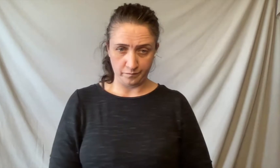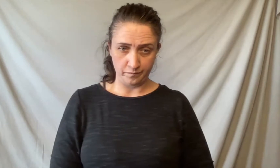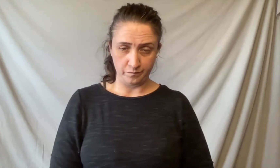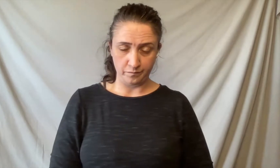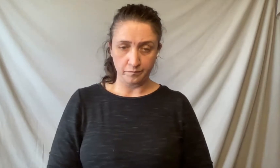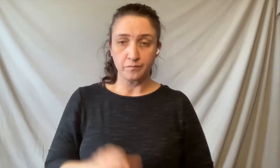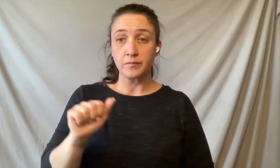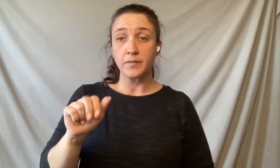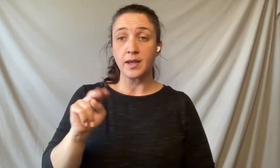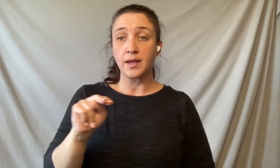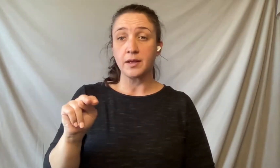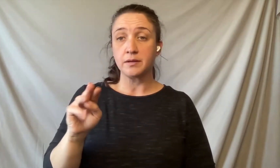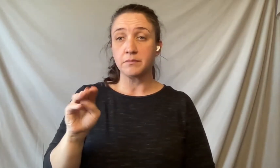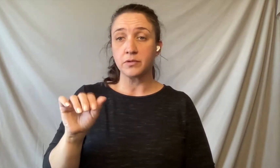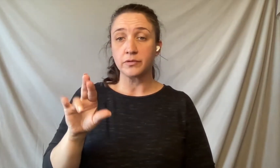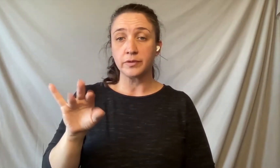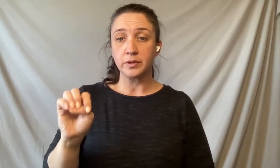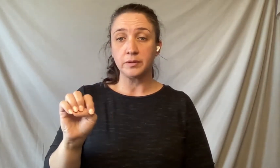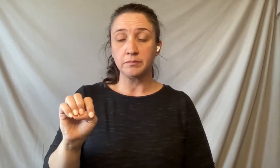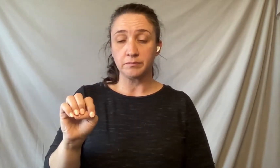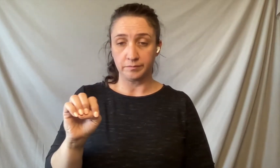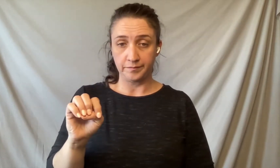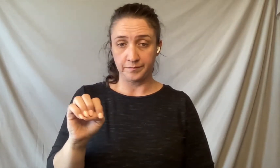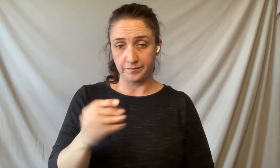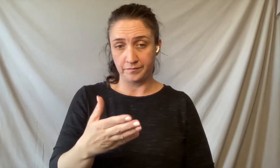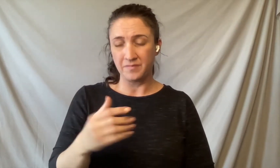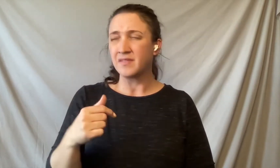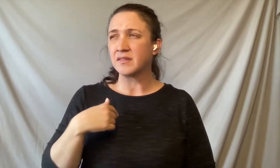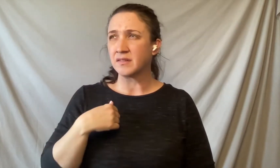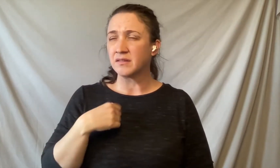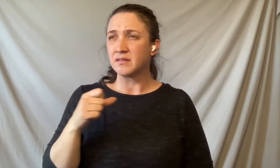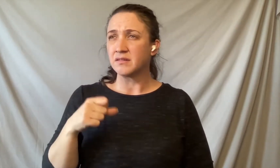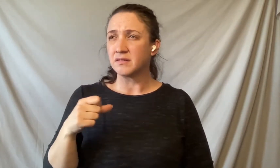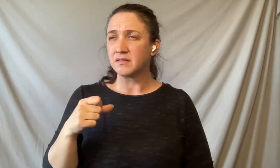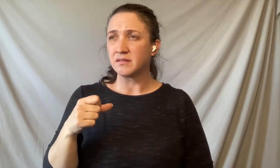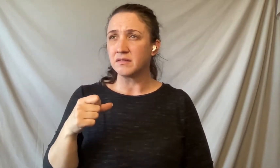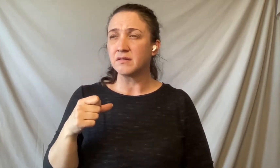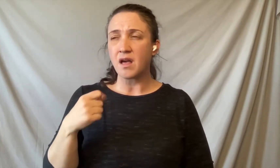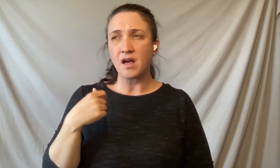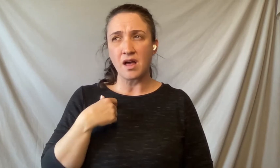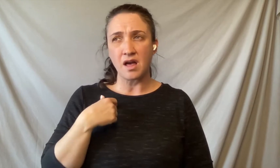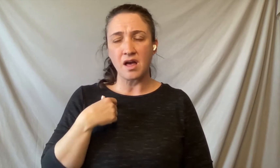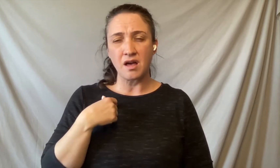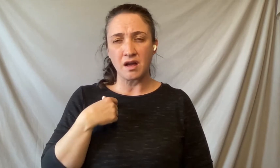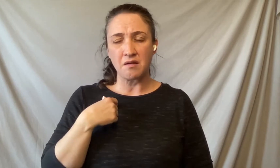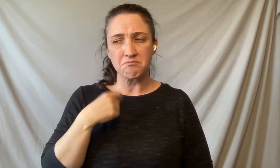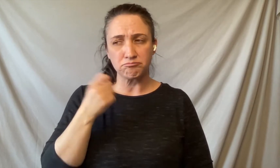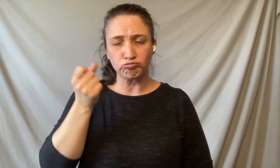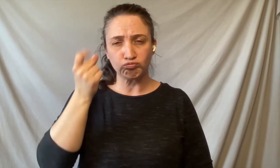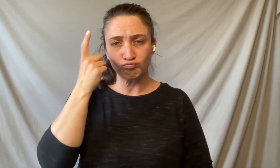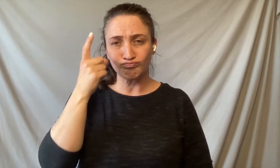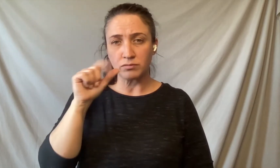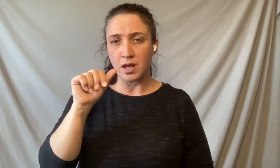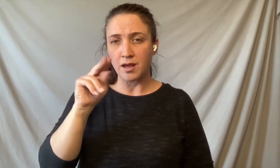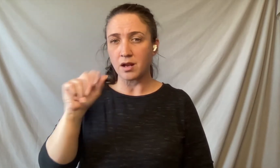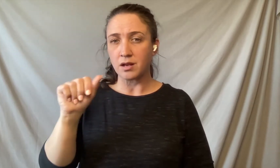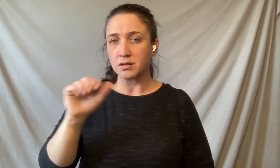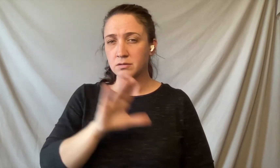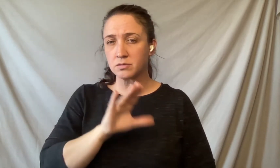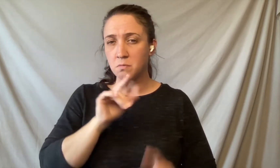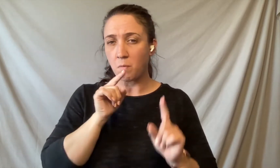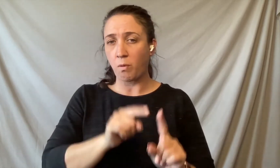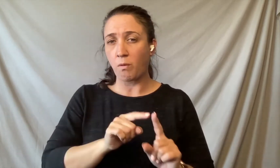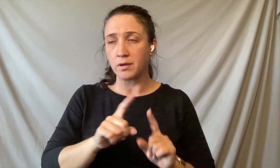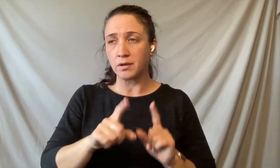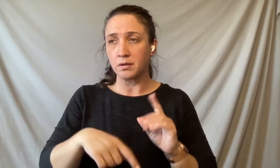Anne Marie? Yeah, I'm hearing Anna's point about rents, and I